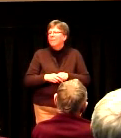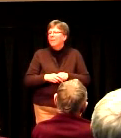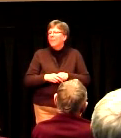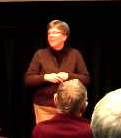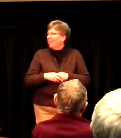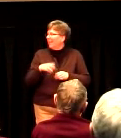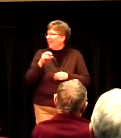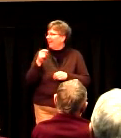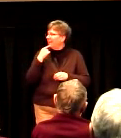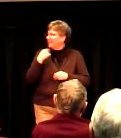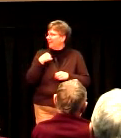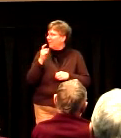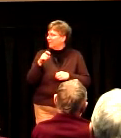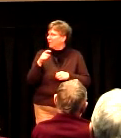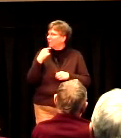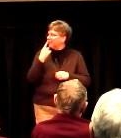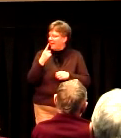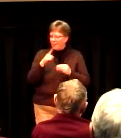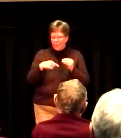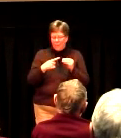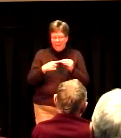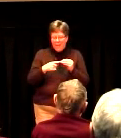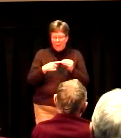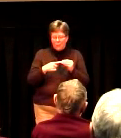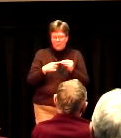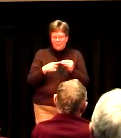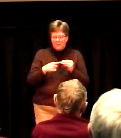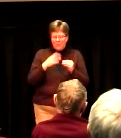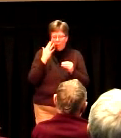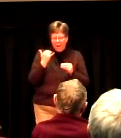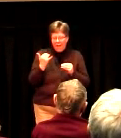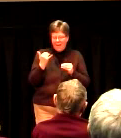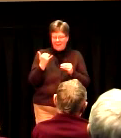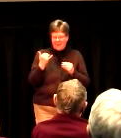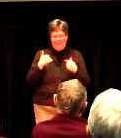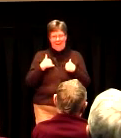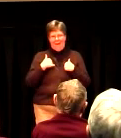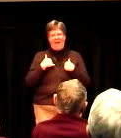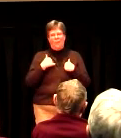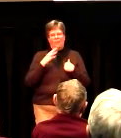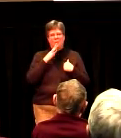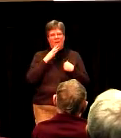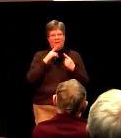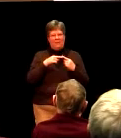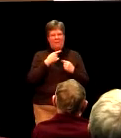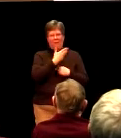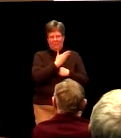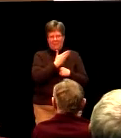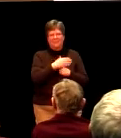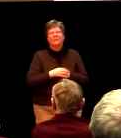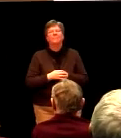And they said that I was supposed to tell you about why I was talking to you about this.